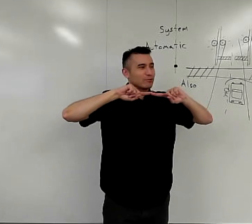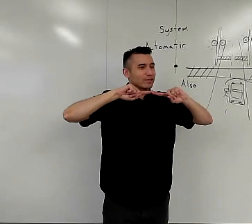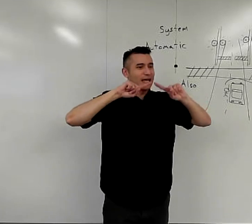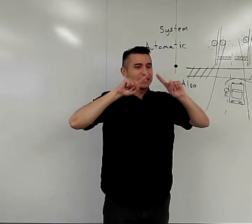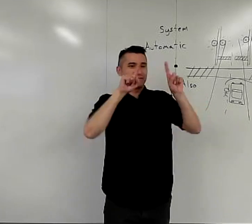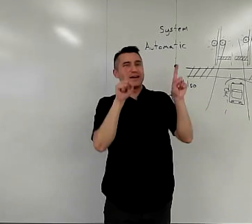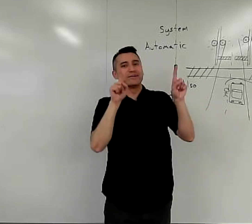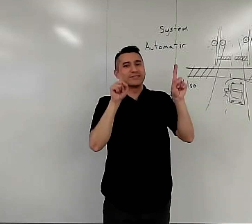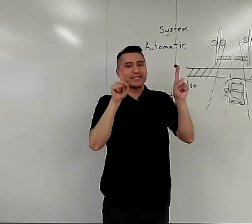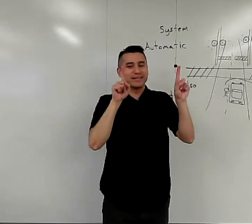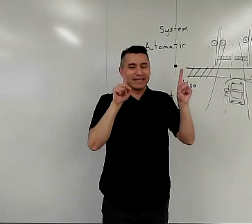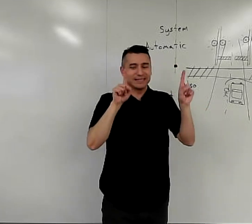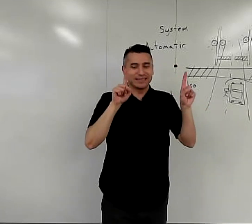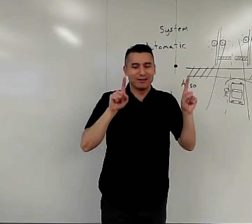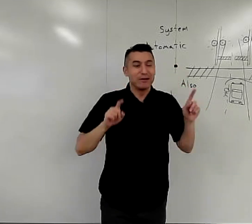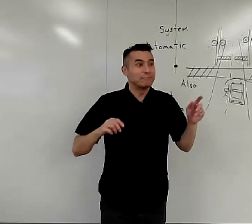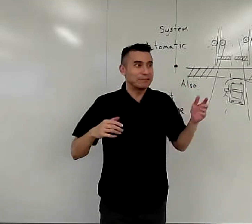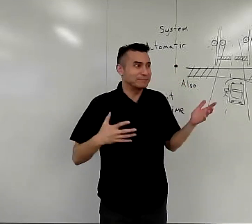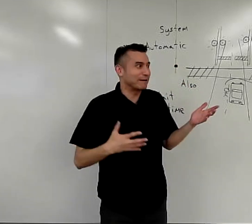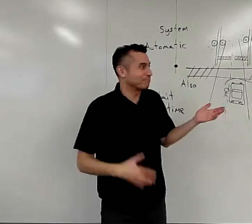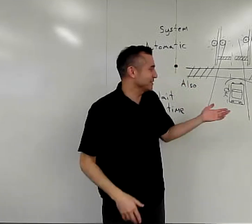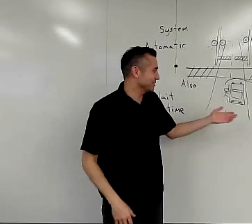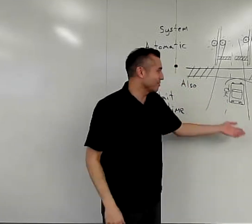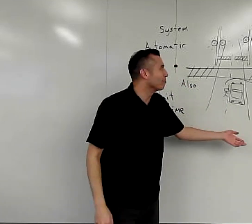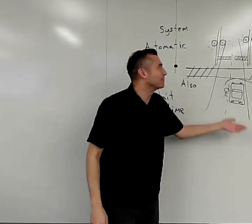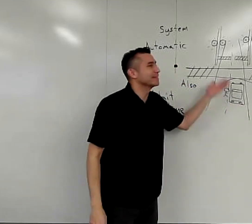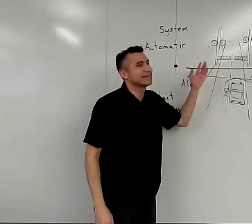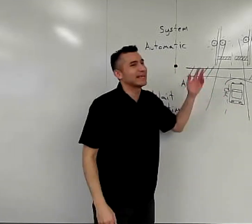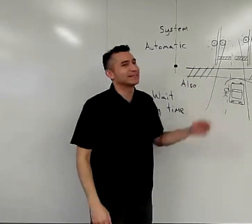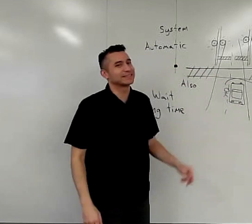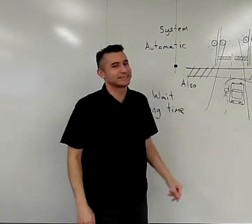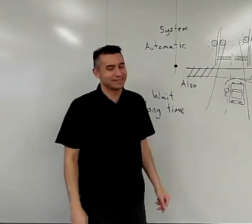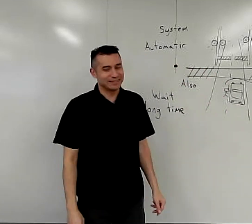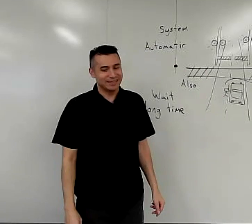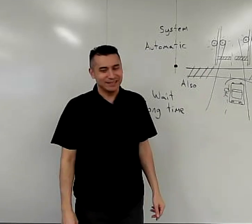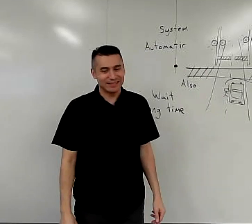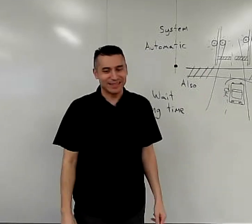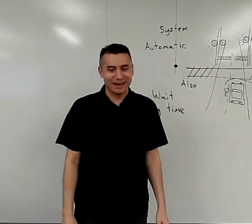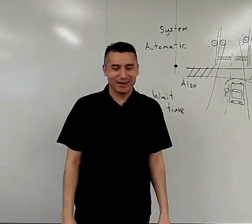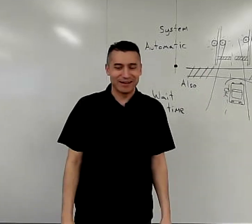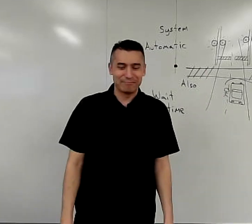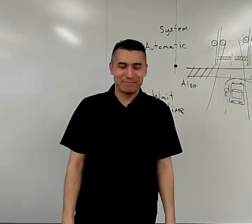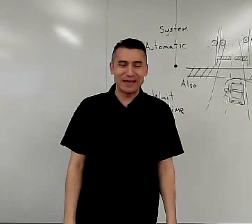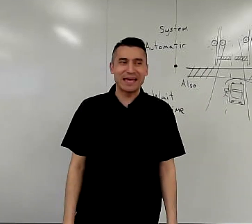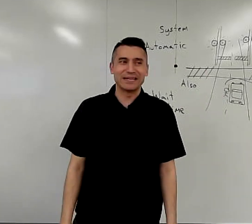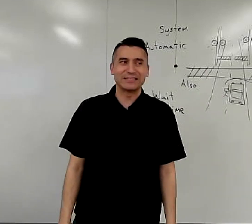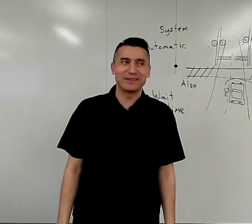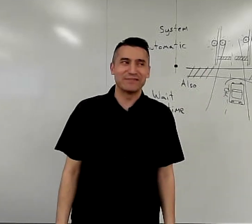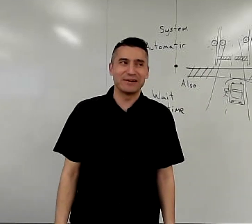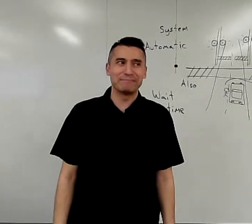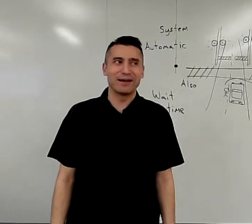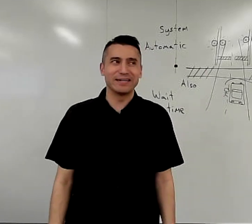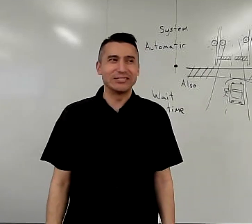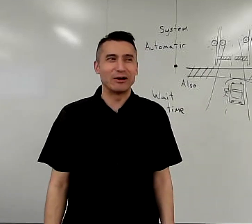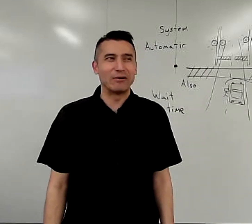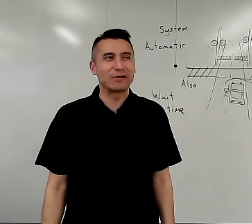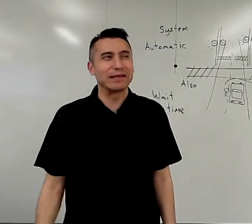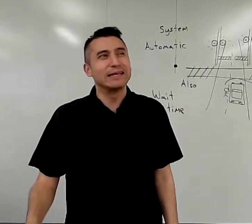images or classifiers in ASL. Please, but please open the gates there. Again, it's a very punny joke.